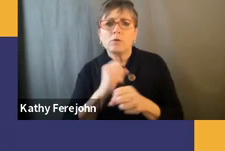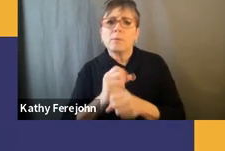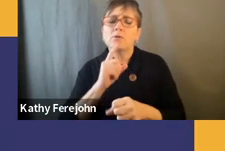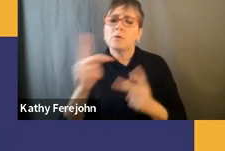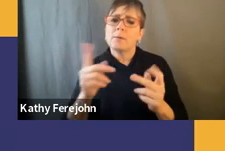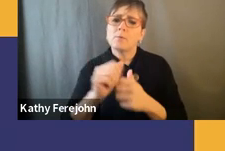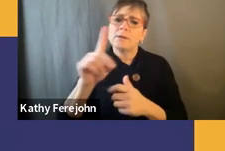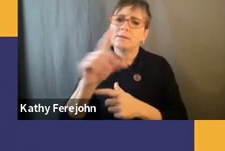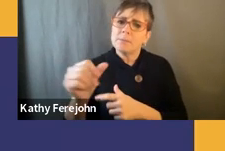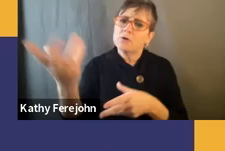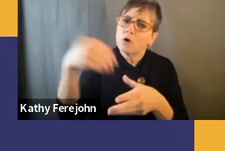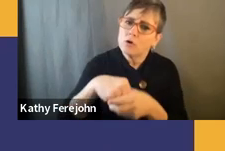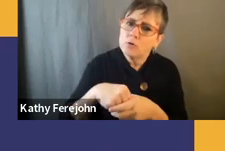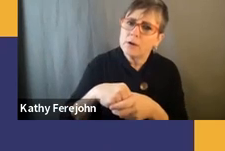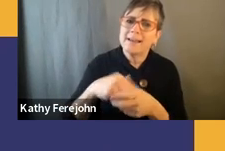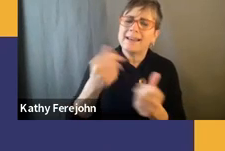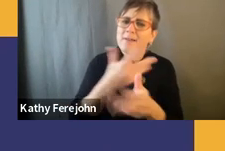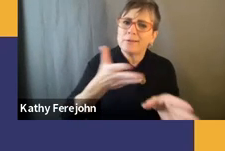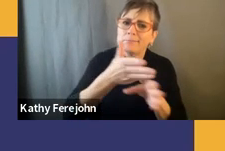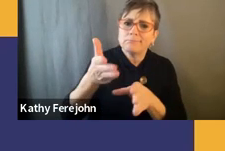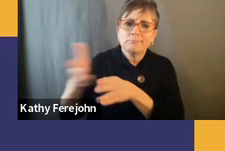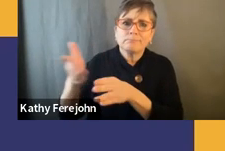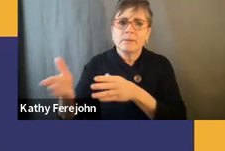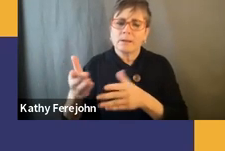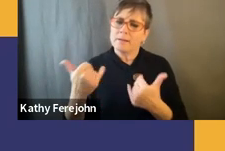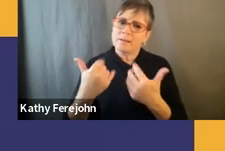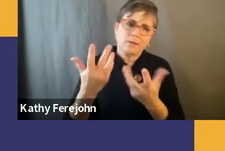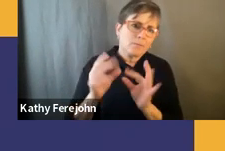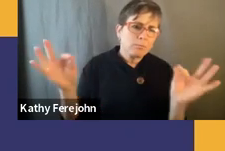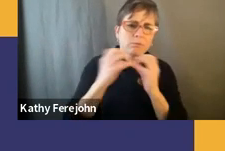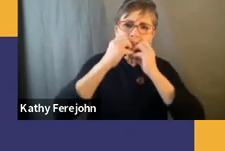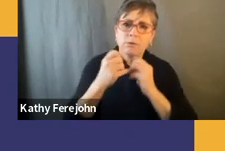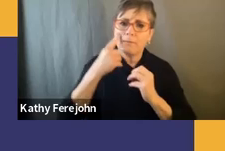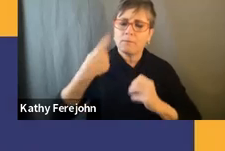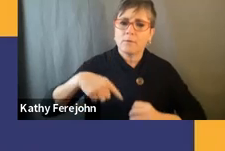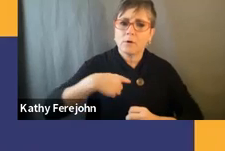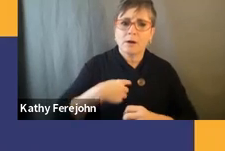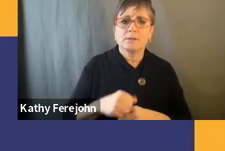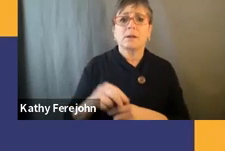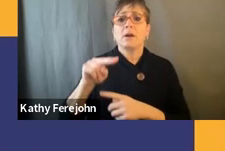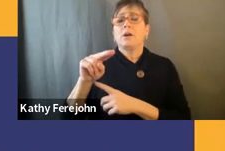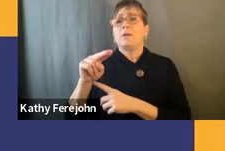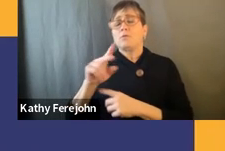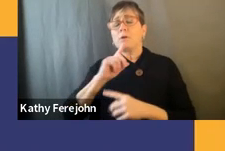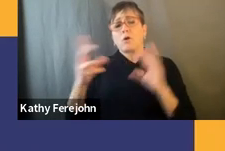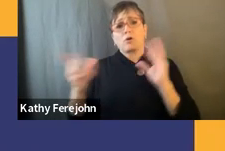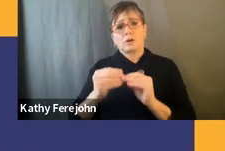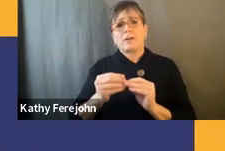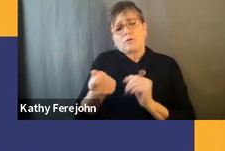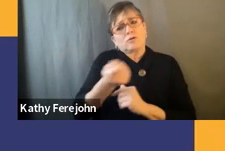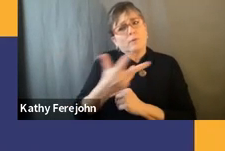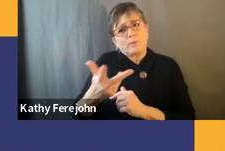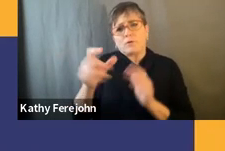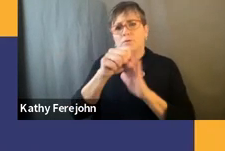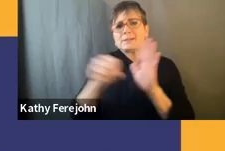aspects of life as an integral part of the fabric of our society. New Jersey is among just a handful of states that have formed a disability caucus within